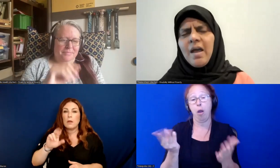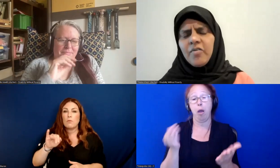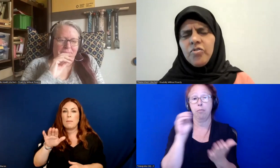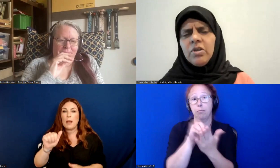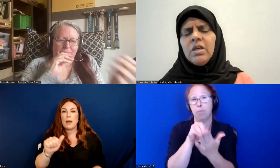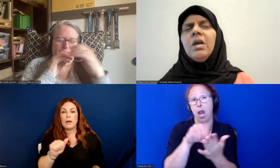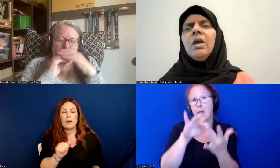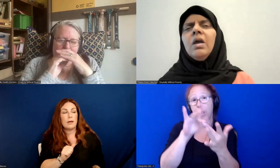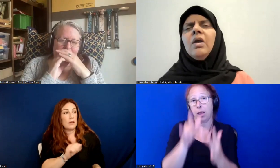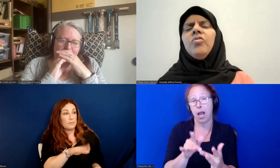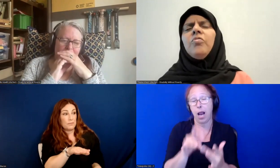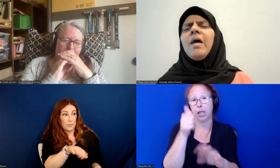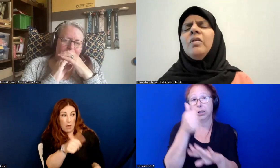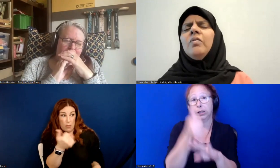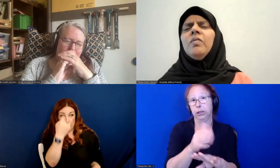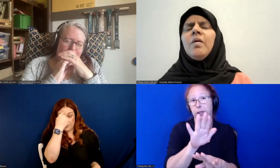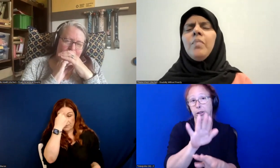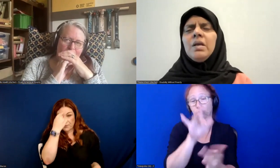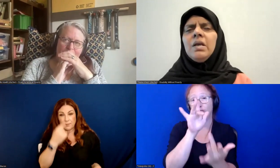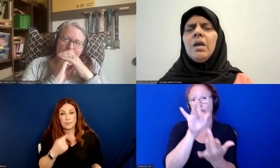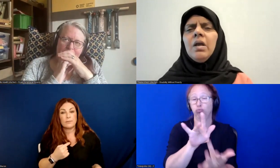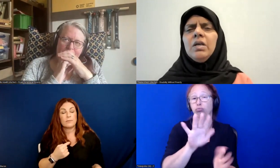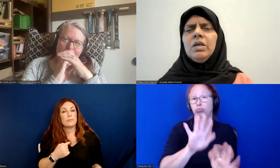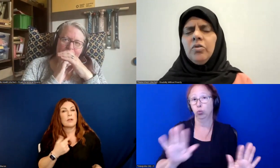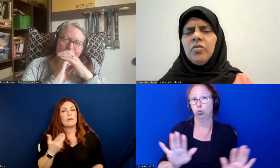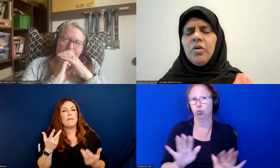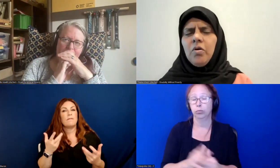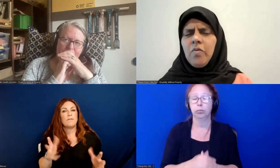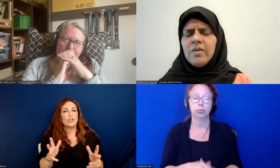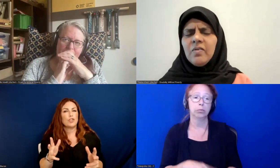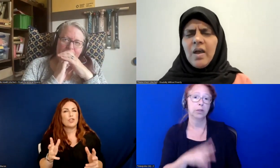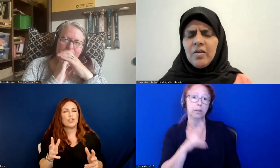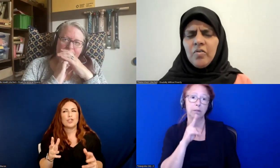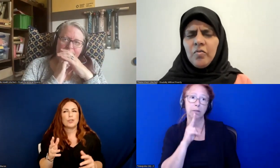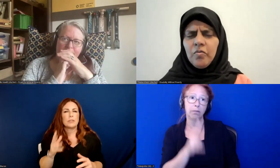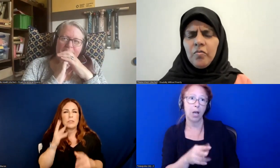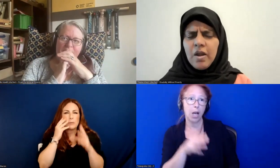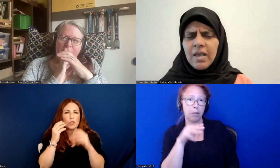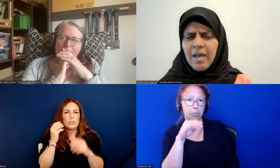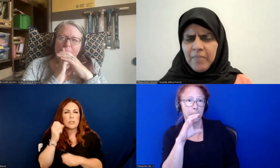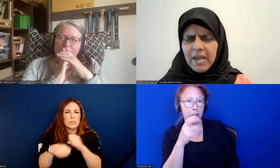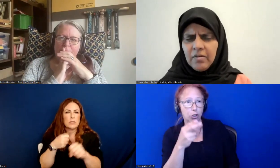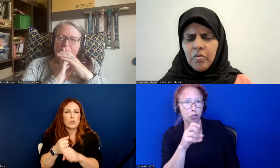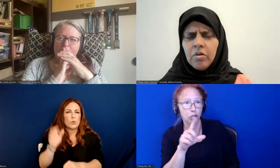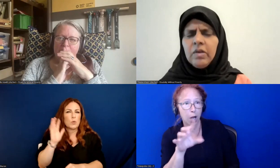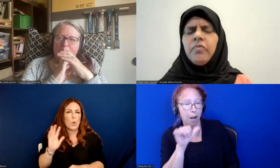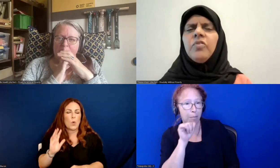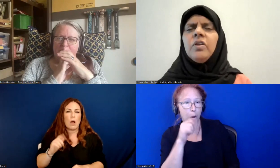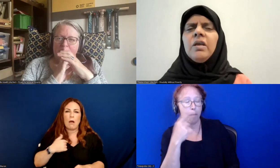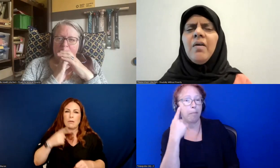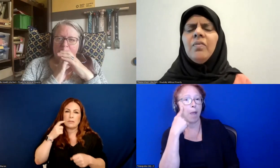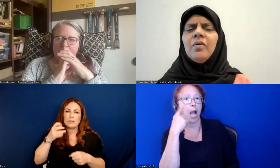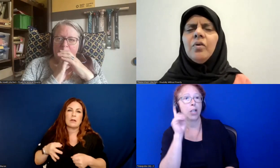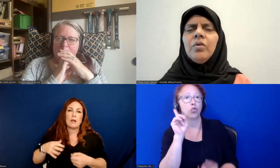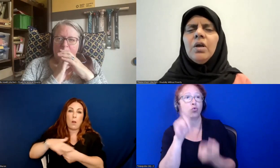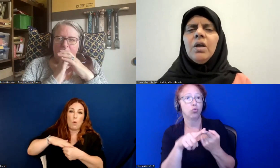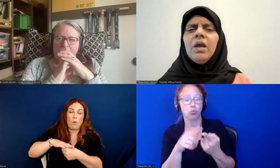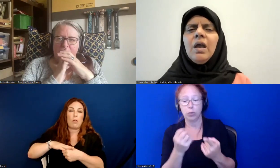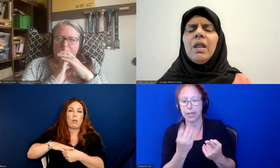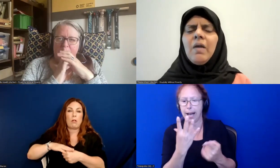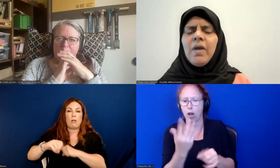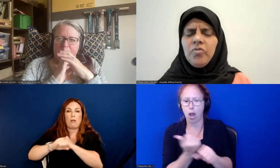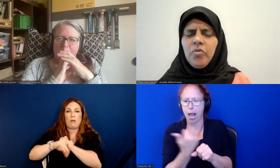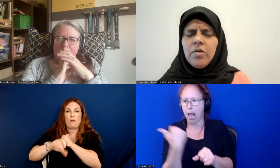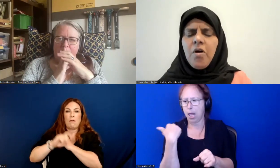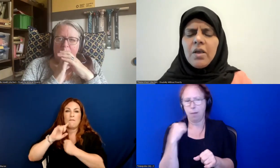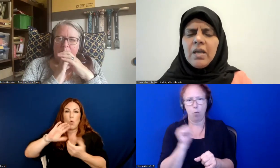until I actually interacted with somebody. Years ago, I decided to run a campaign locally for city council,